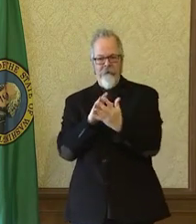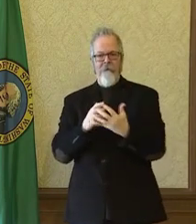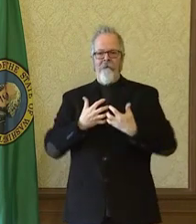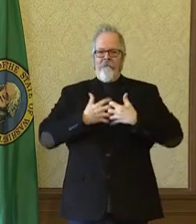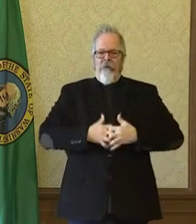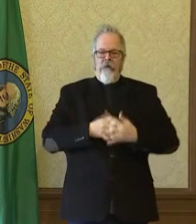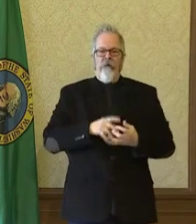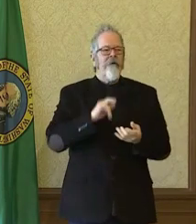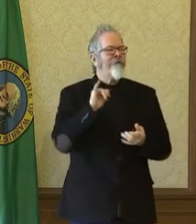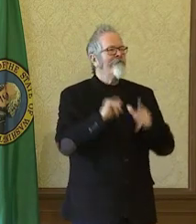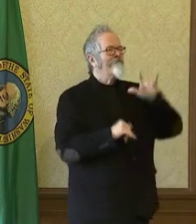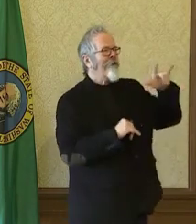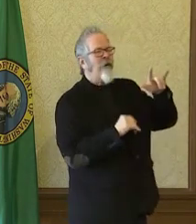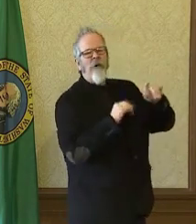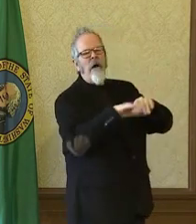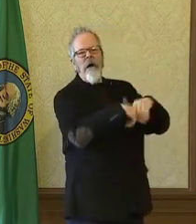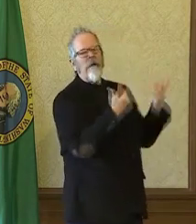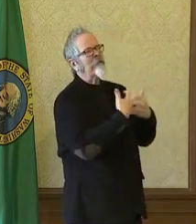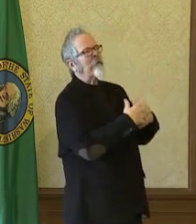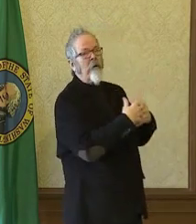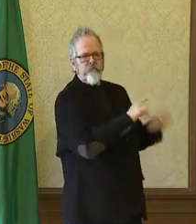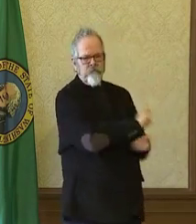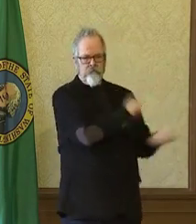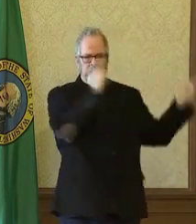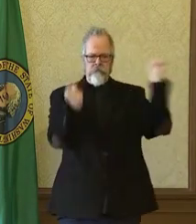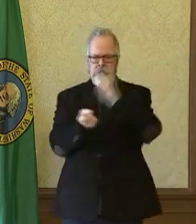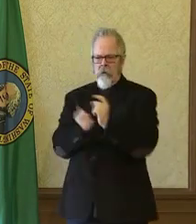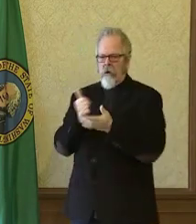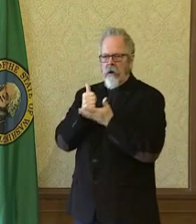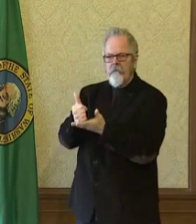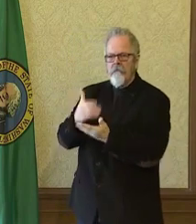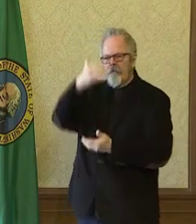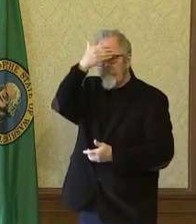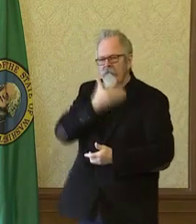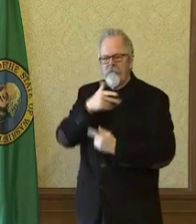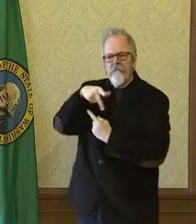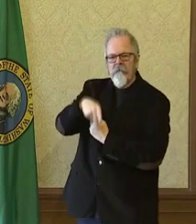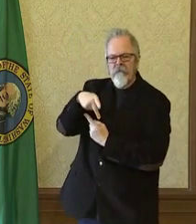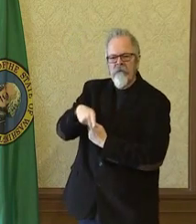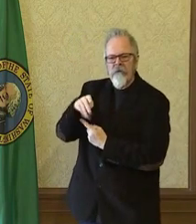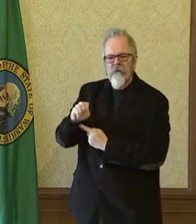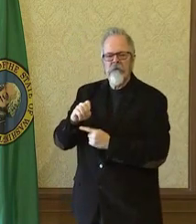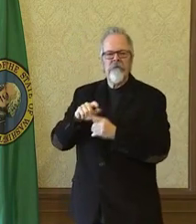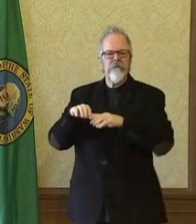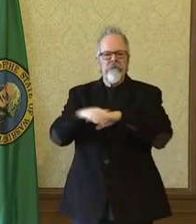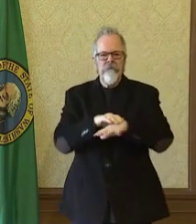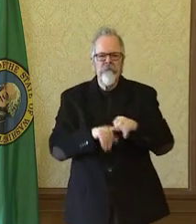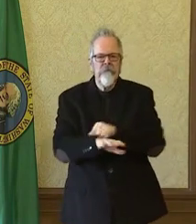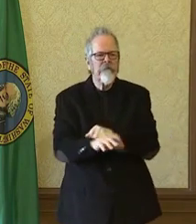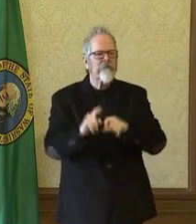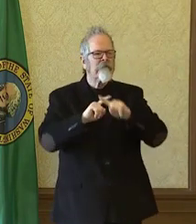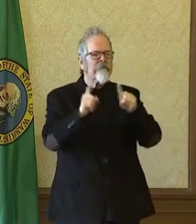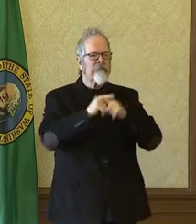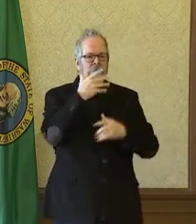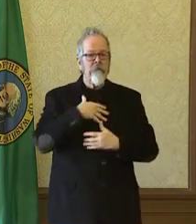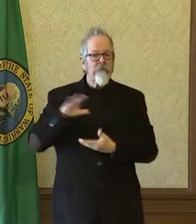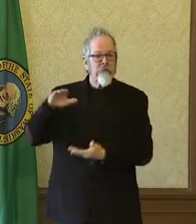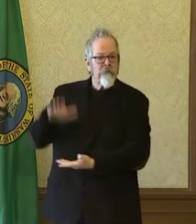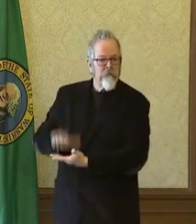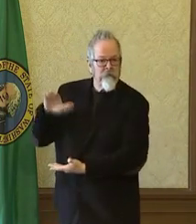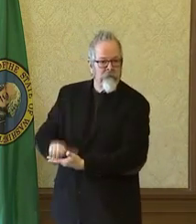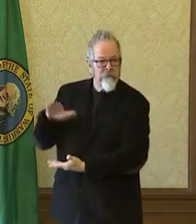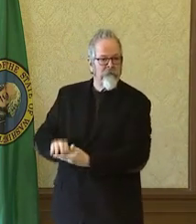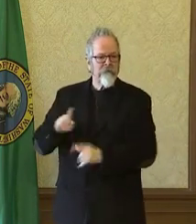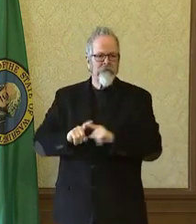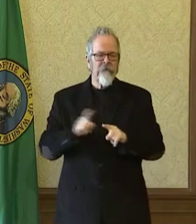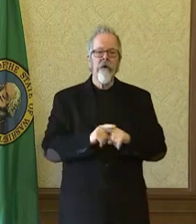responders. I've taken so many phone calls from business owners in tears these last couple of weeks. But